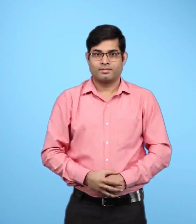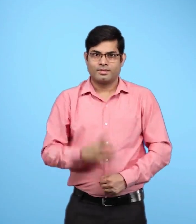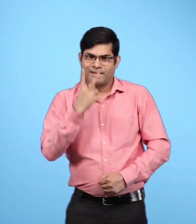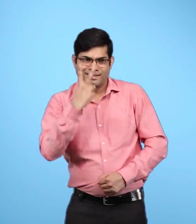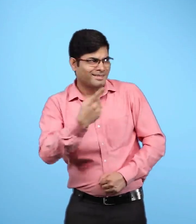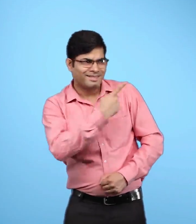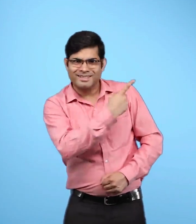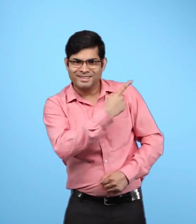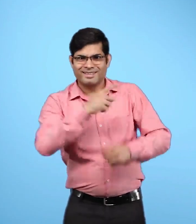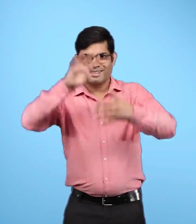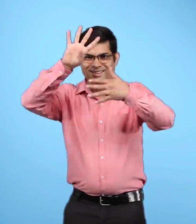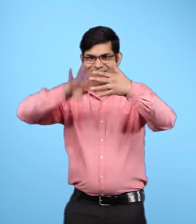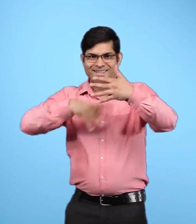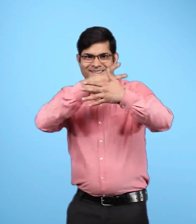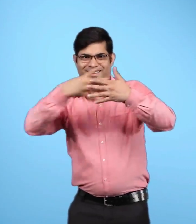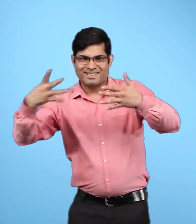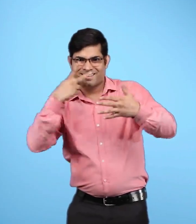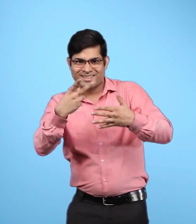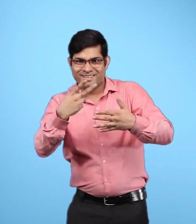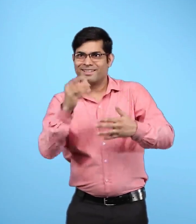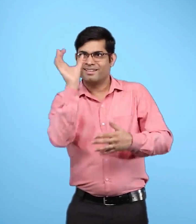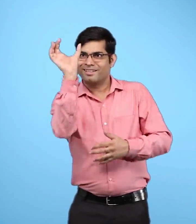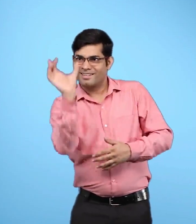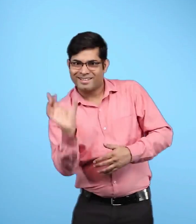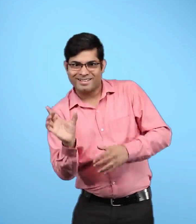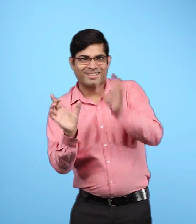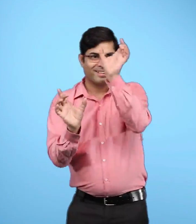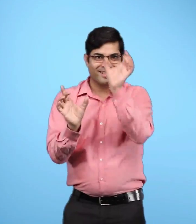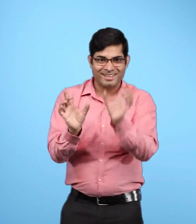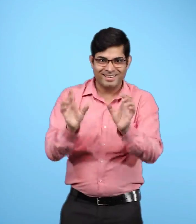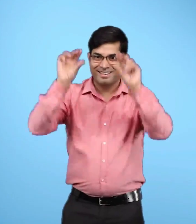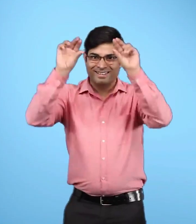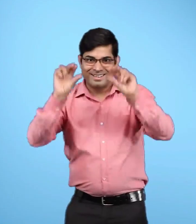On left-hand side there is a table of 2 columns and 3 rows.